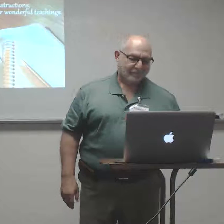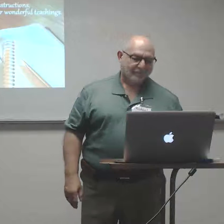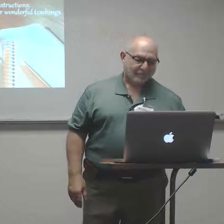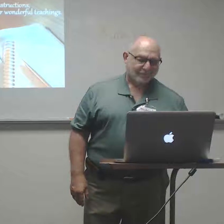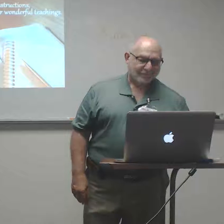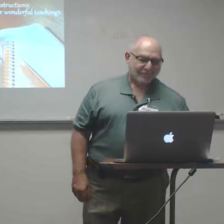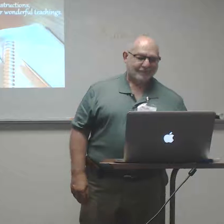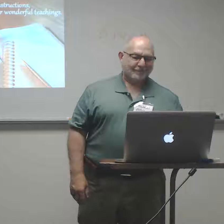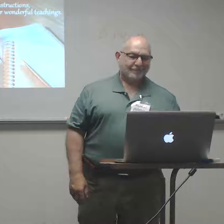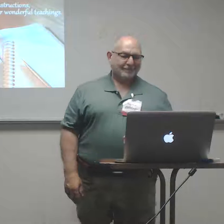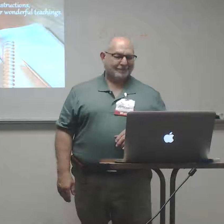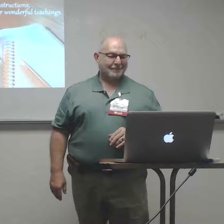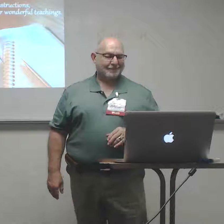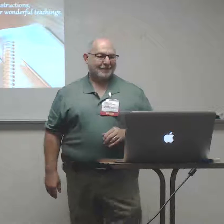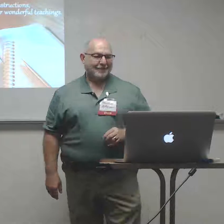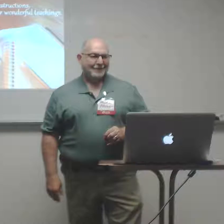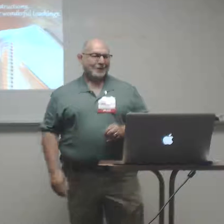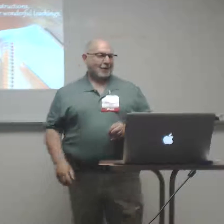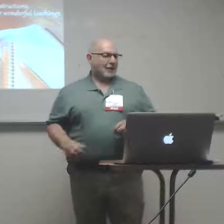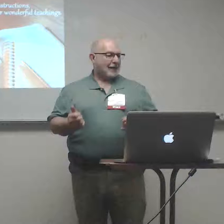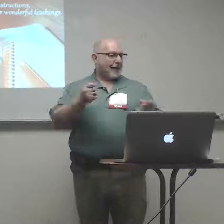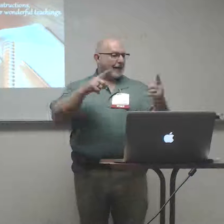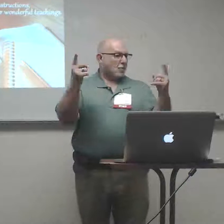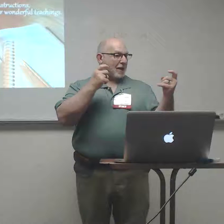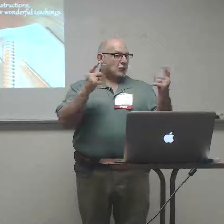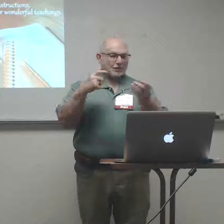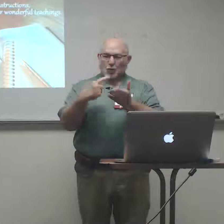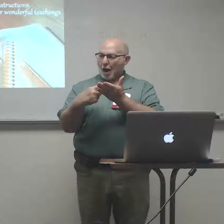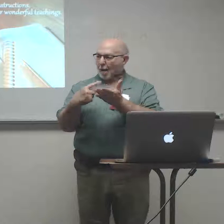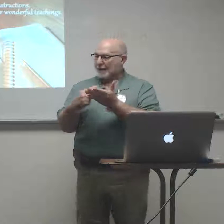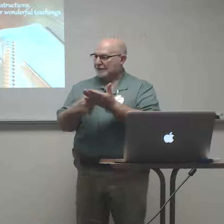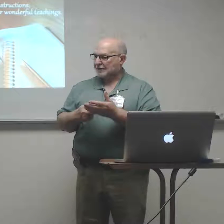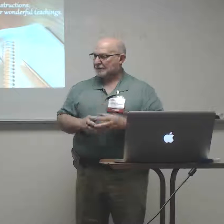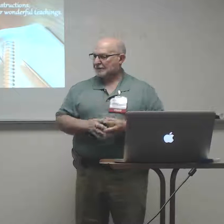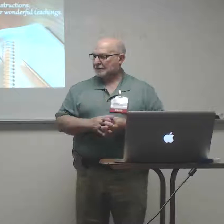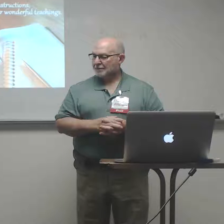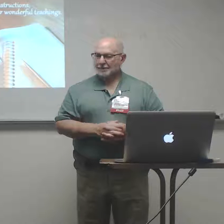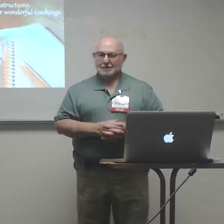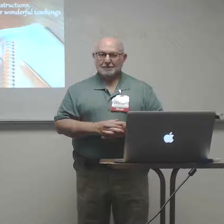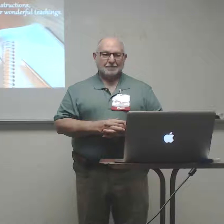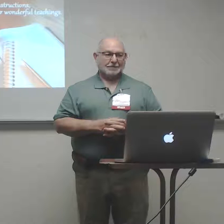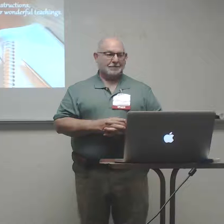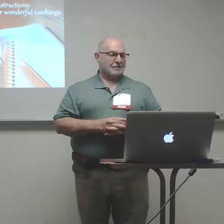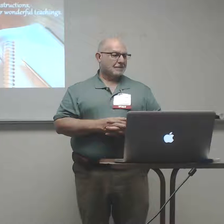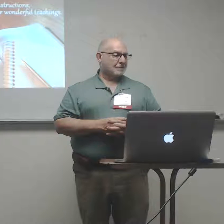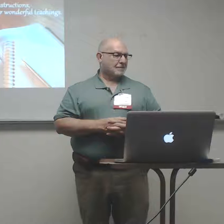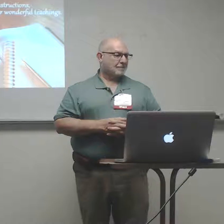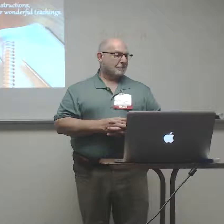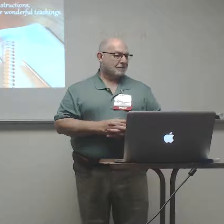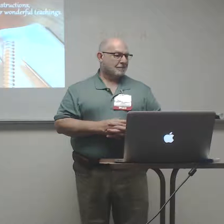time to plan and study. So, any questions or comments? Any questions or comments?